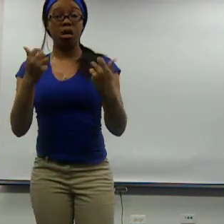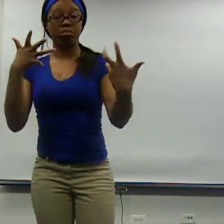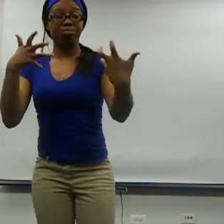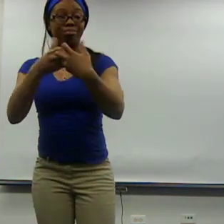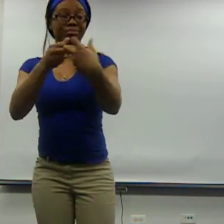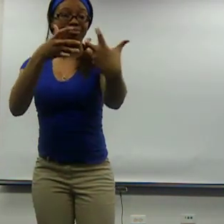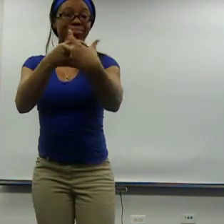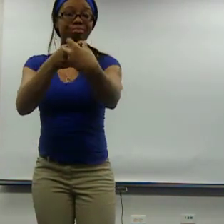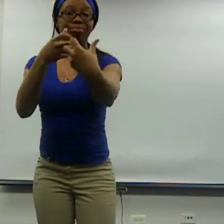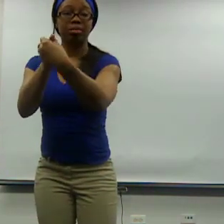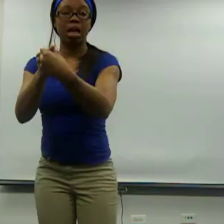of ambulances.